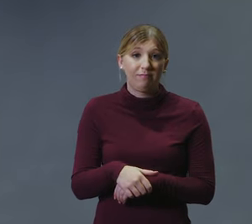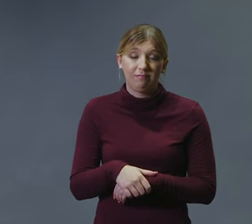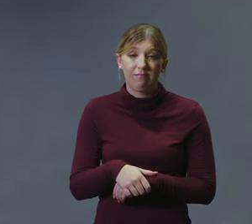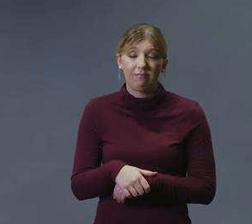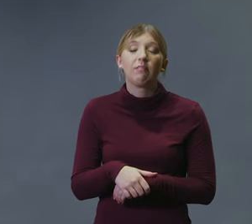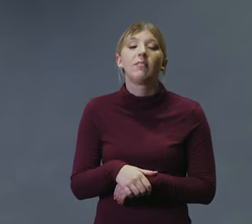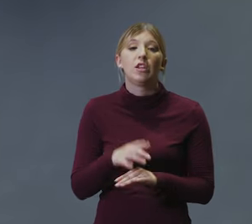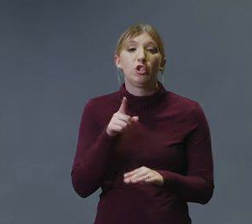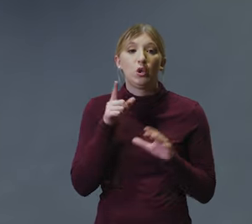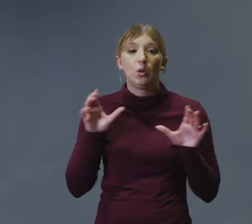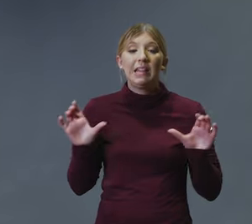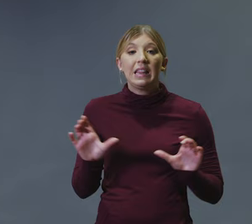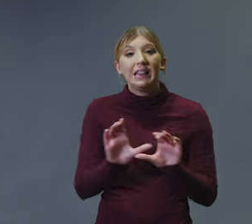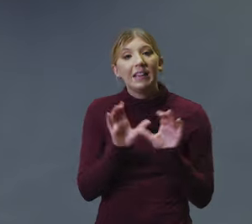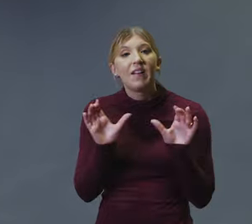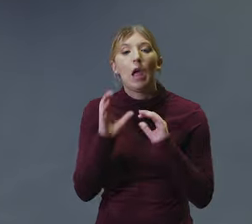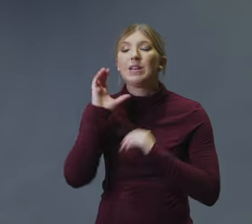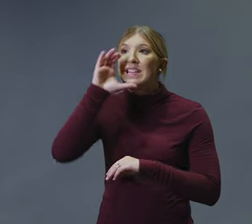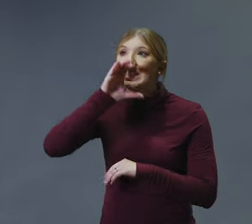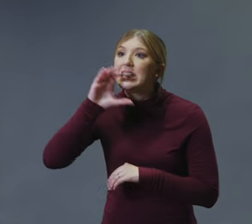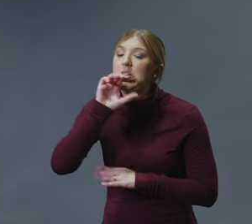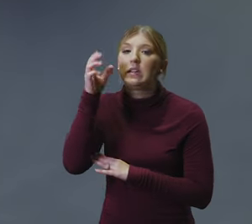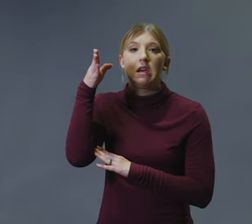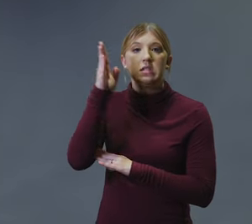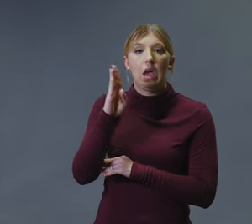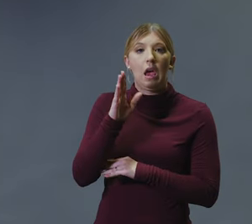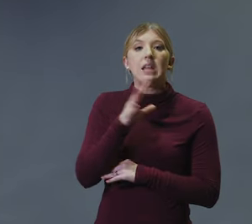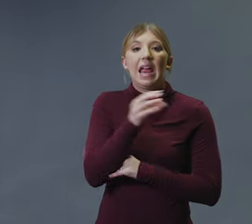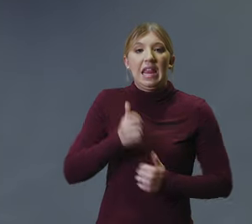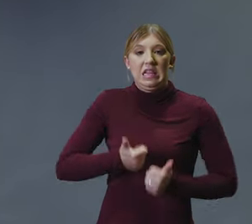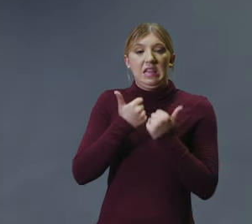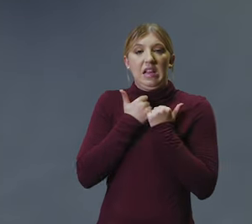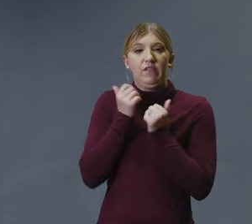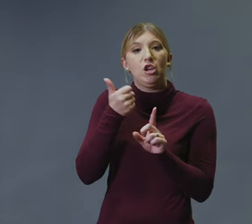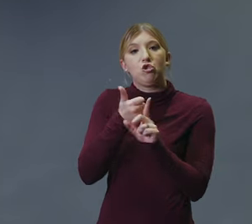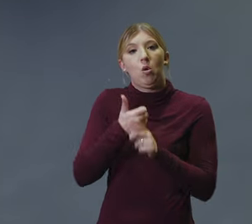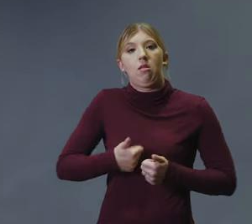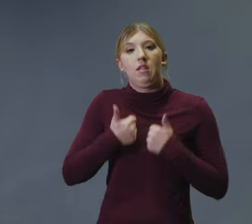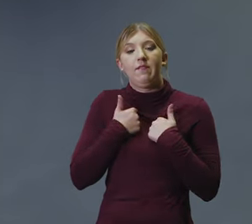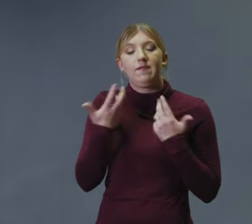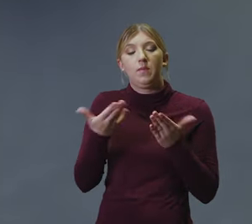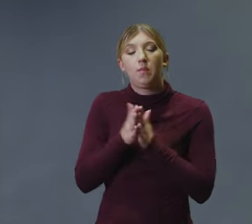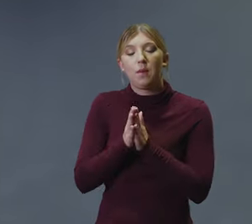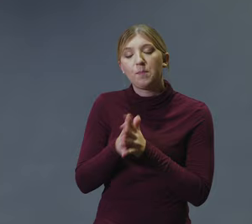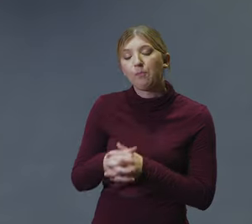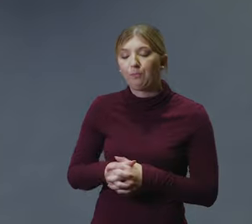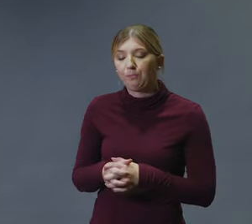to live out what it means to seek God and live in your own life. Let me pray.